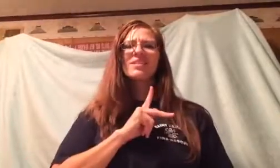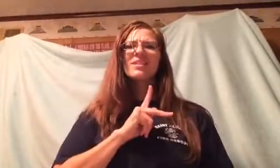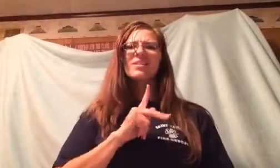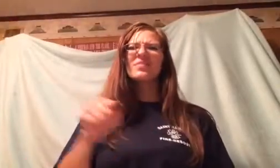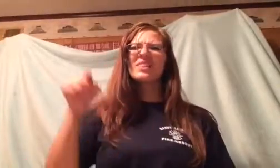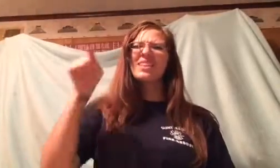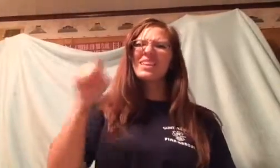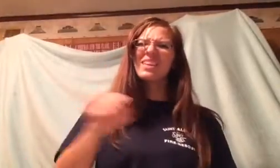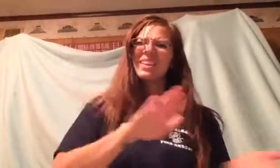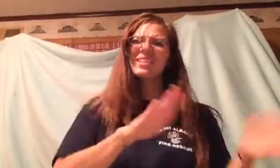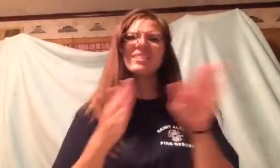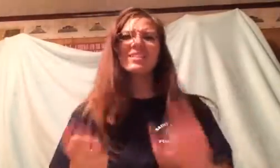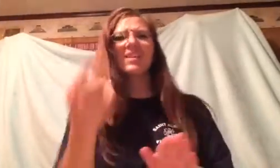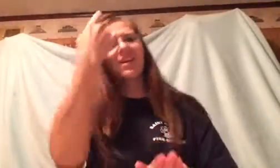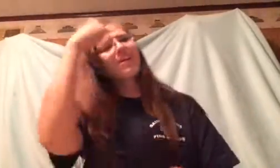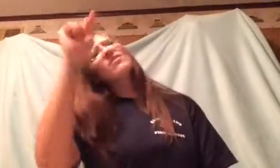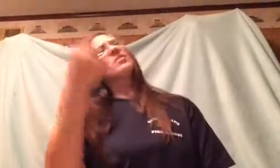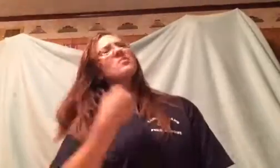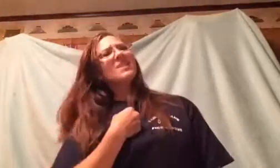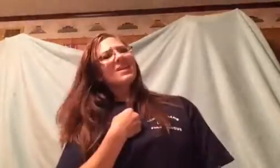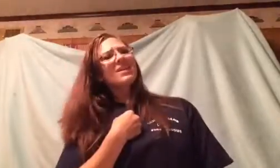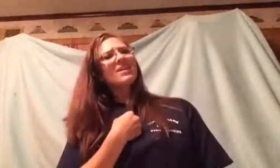Once died to be my Savior